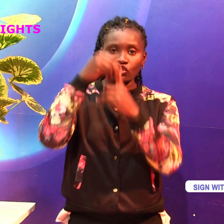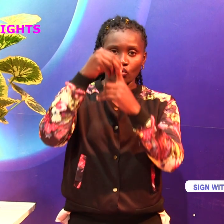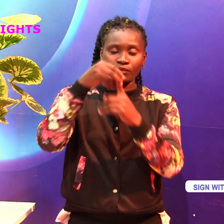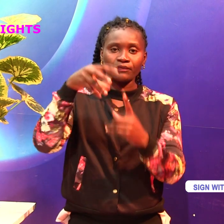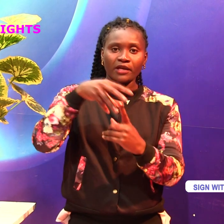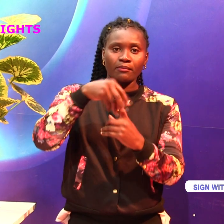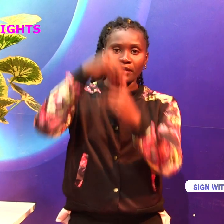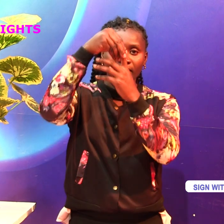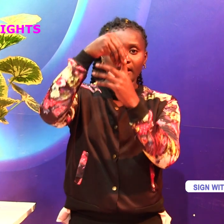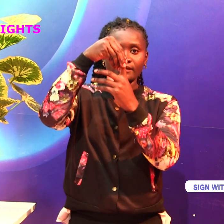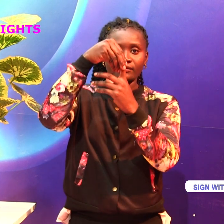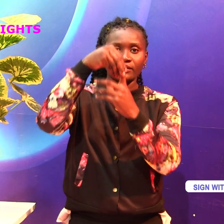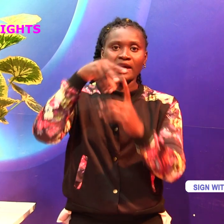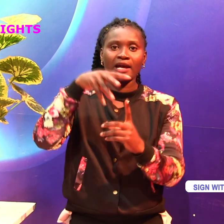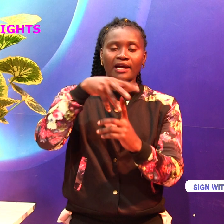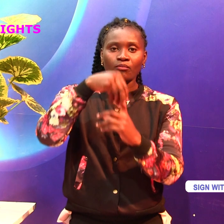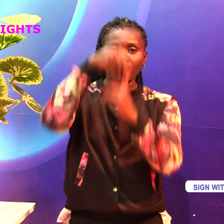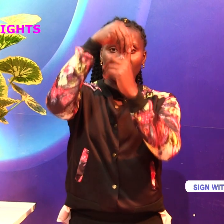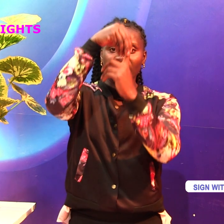special. Privilege, privilege,